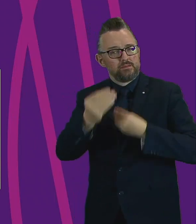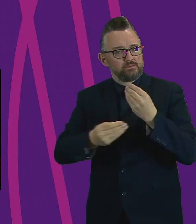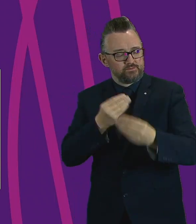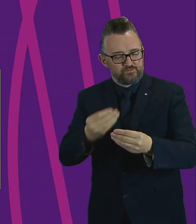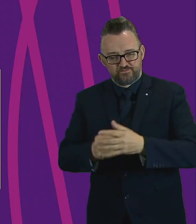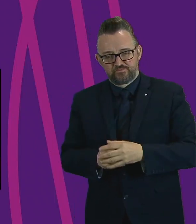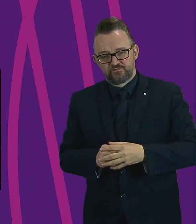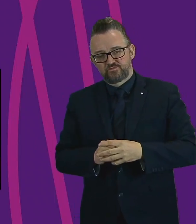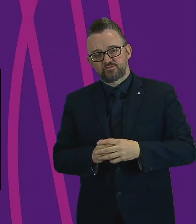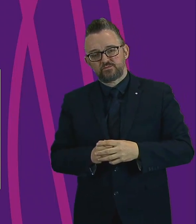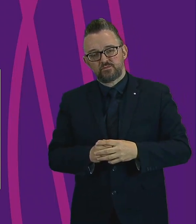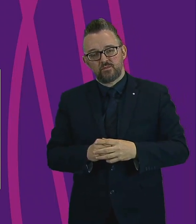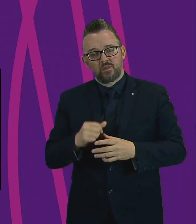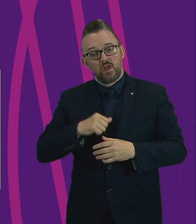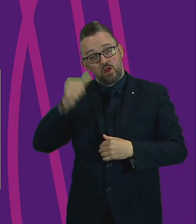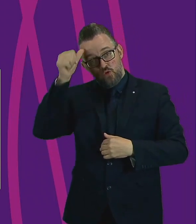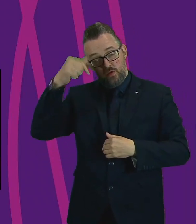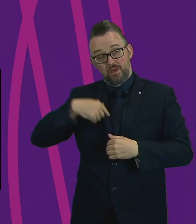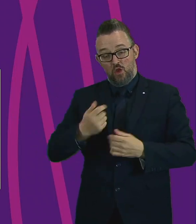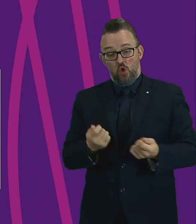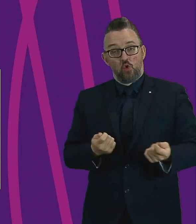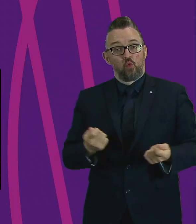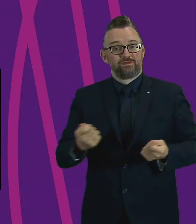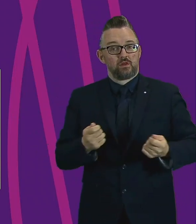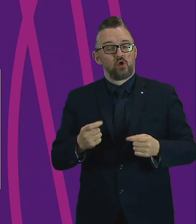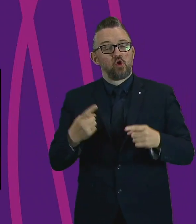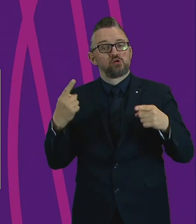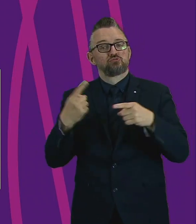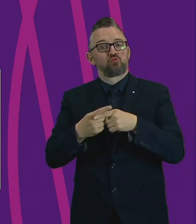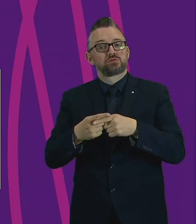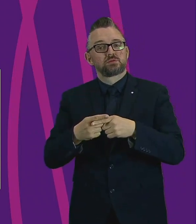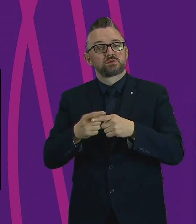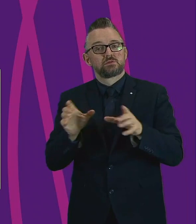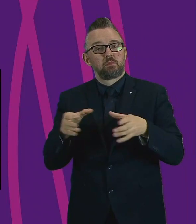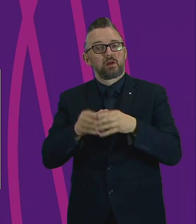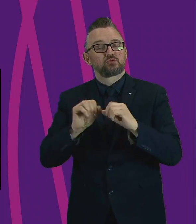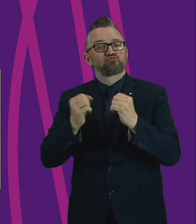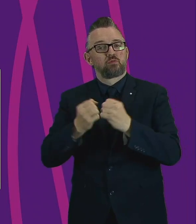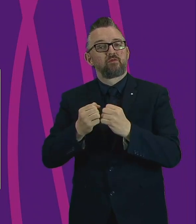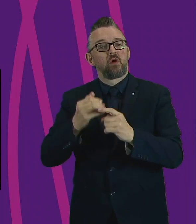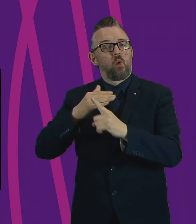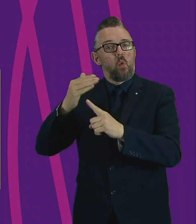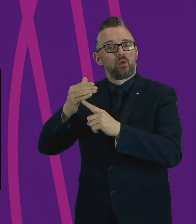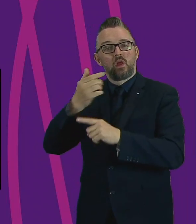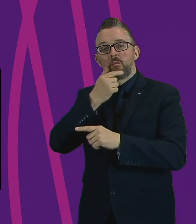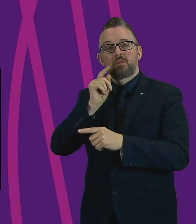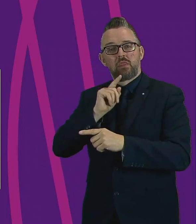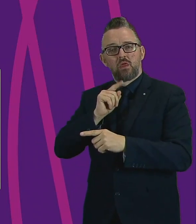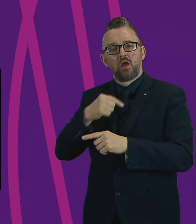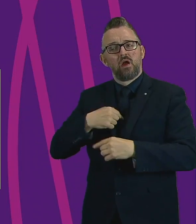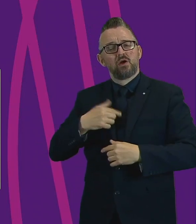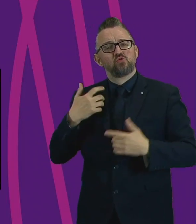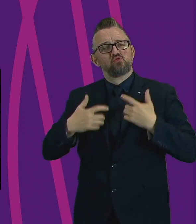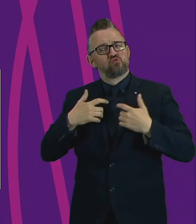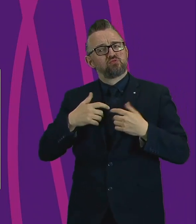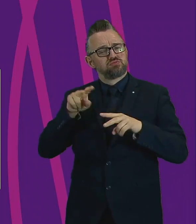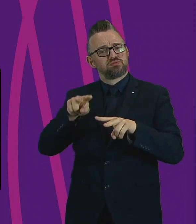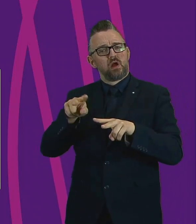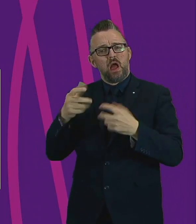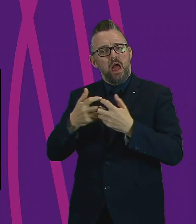And I think many of you know I'm the convener of the cross-party group on older people, age and ageing, and I'm eager to see how the framework will apply to